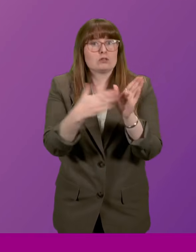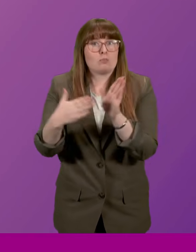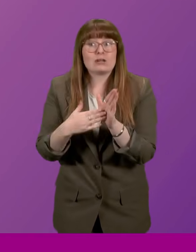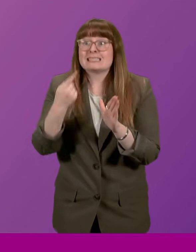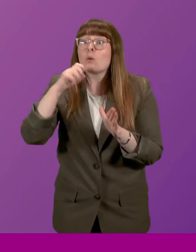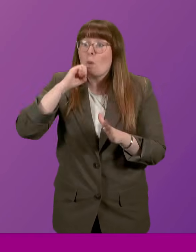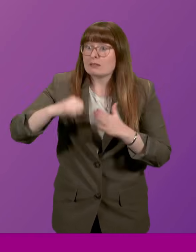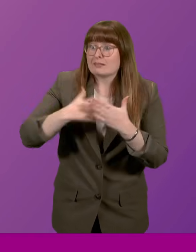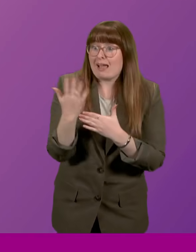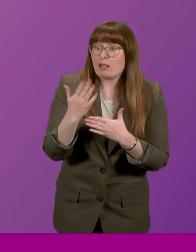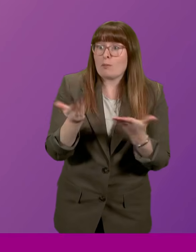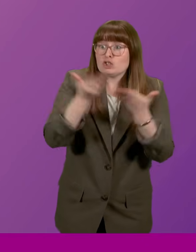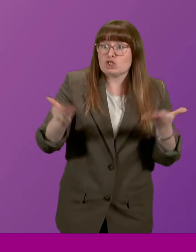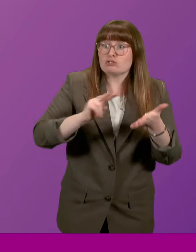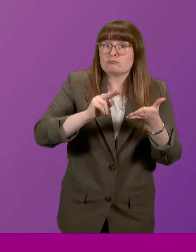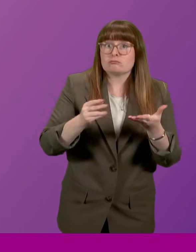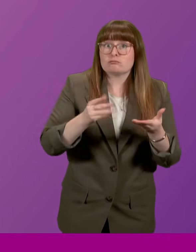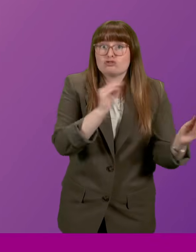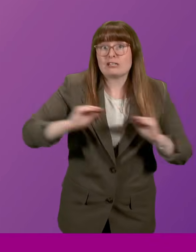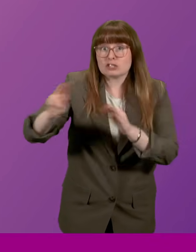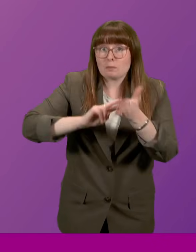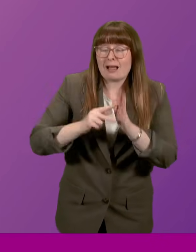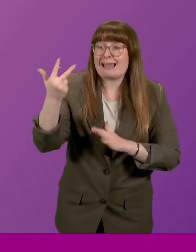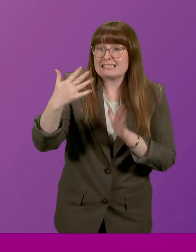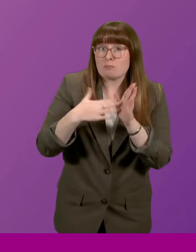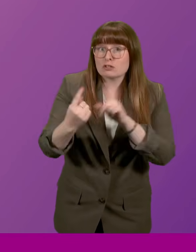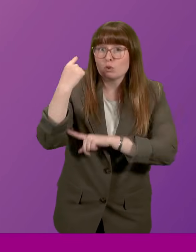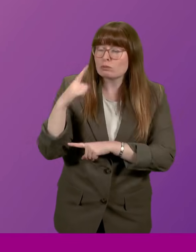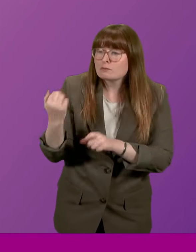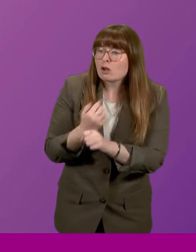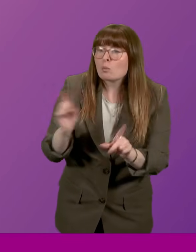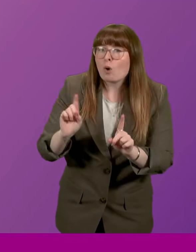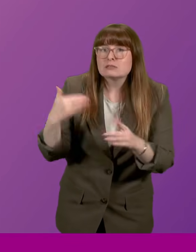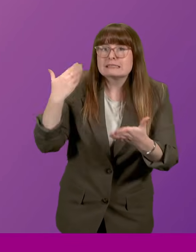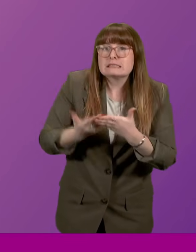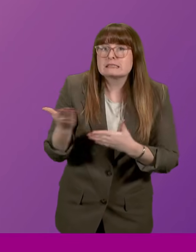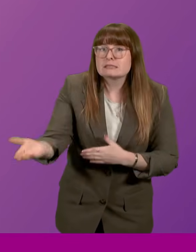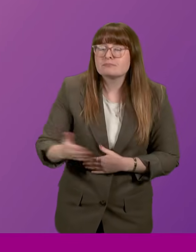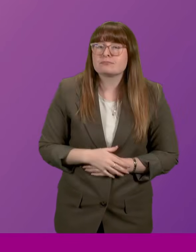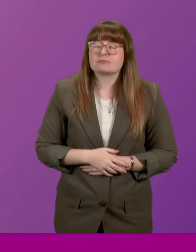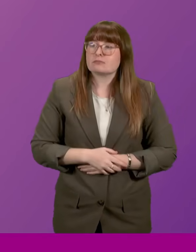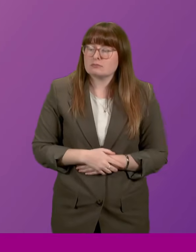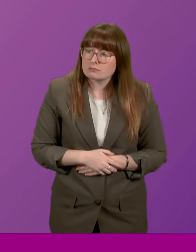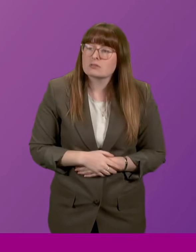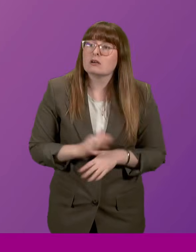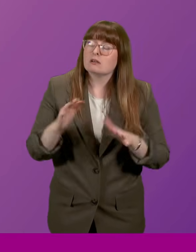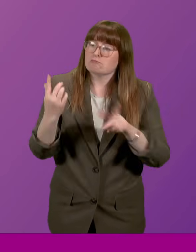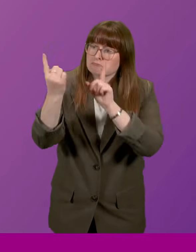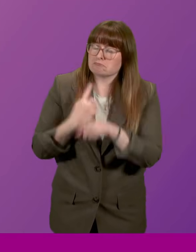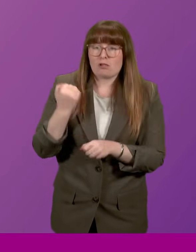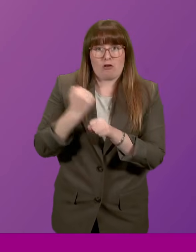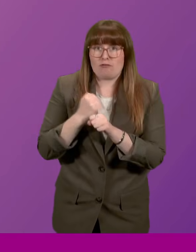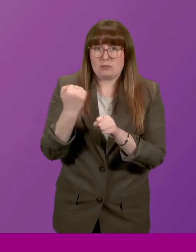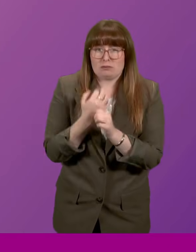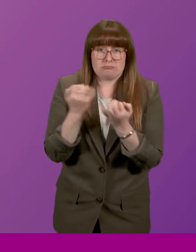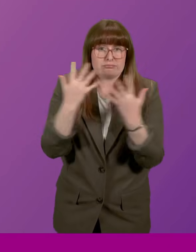develop a just transition plan for them 18 months ago? First Minister. Well, the Government has taken forward a number of